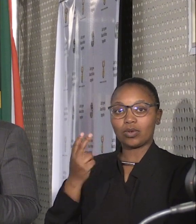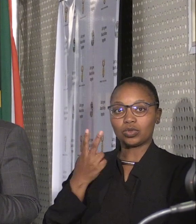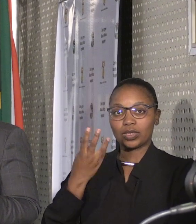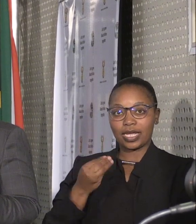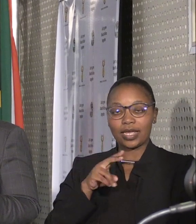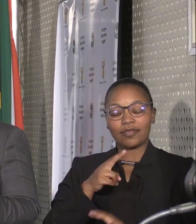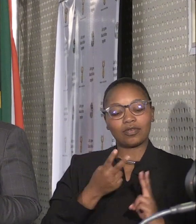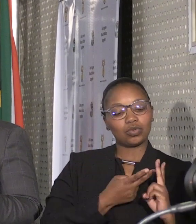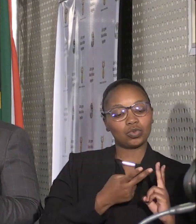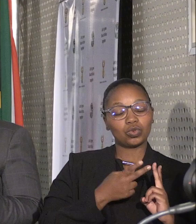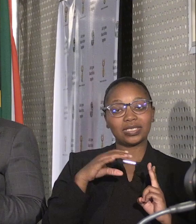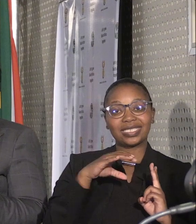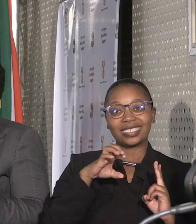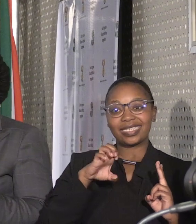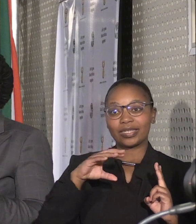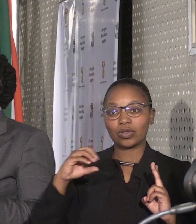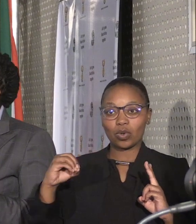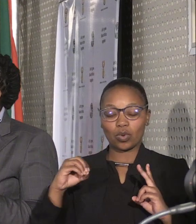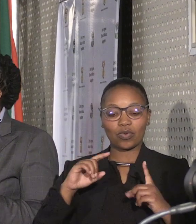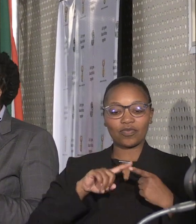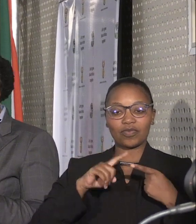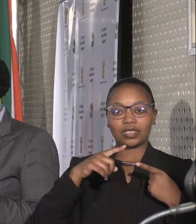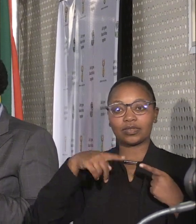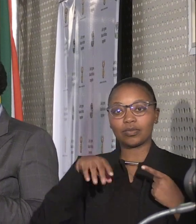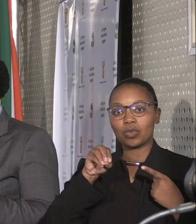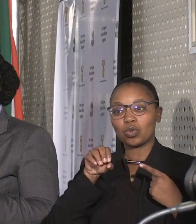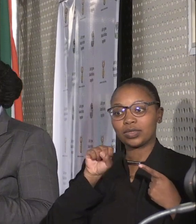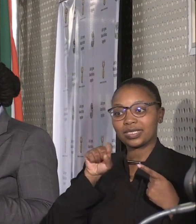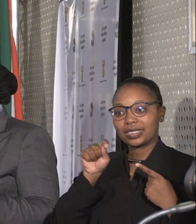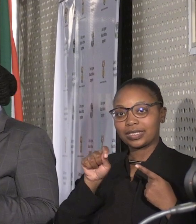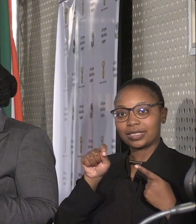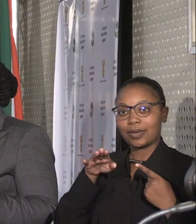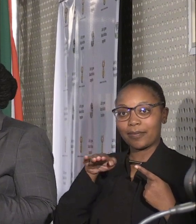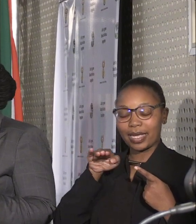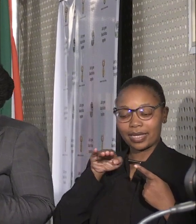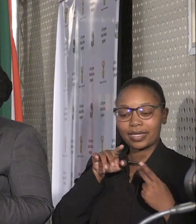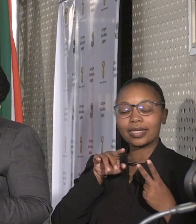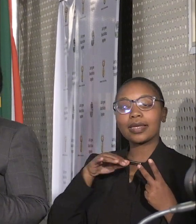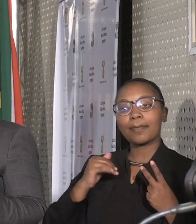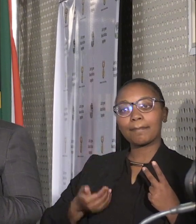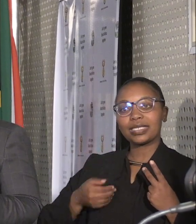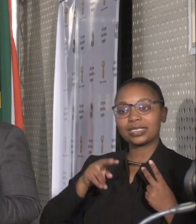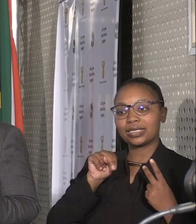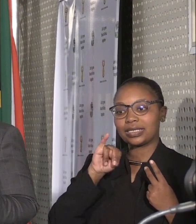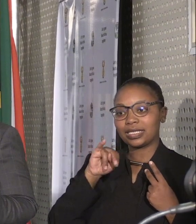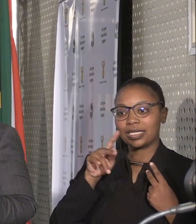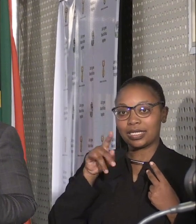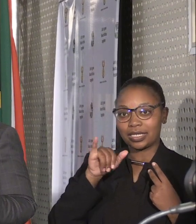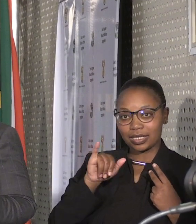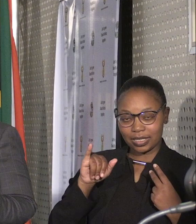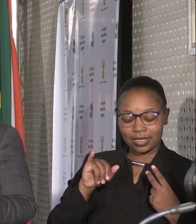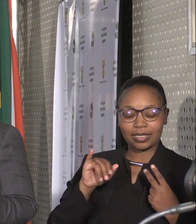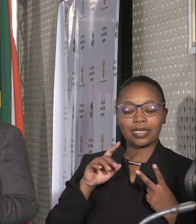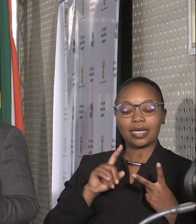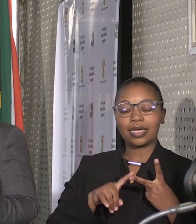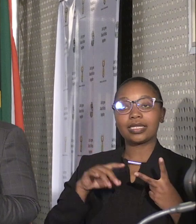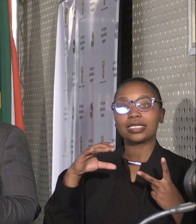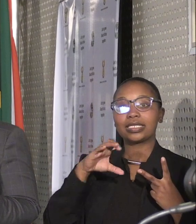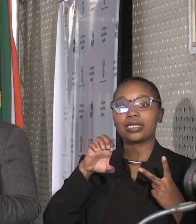CEO of the Postbank, Ms. Nikki Mbengashe, as well as the CEO